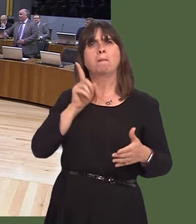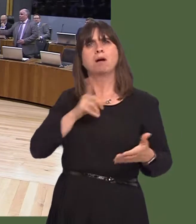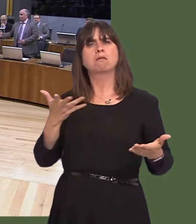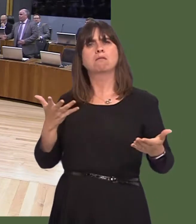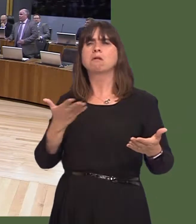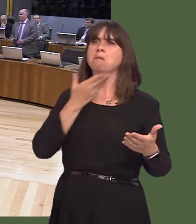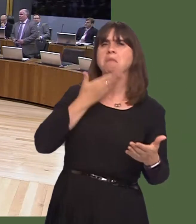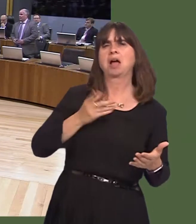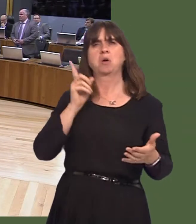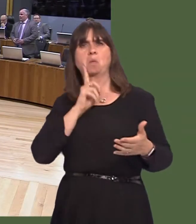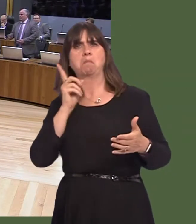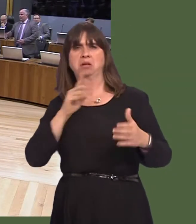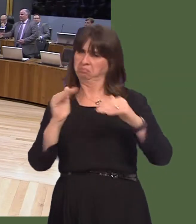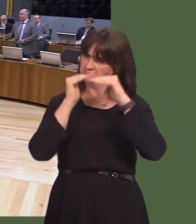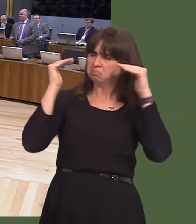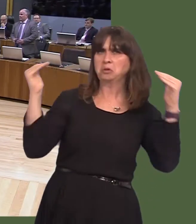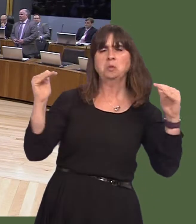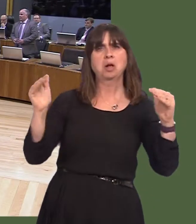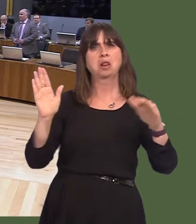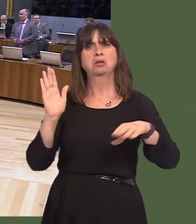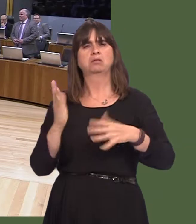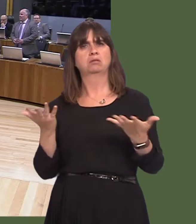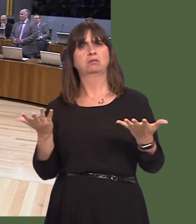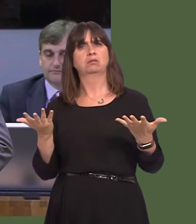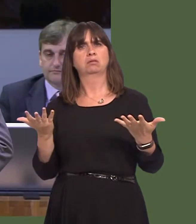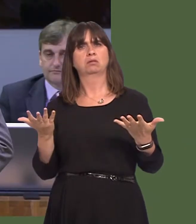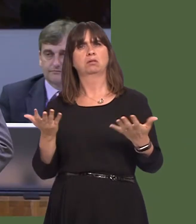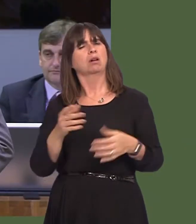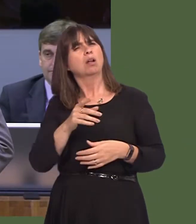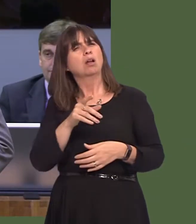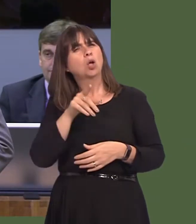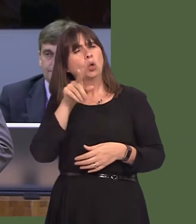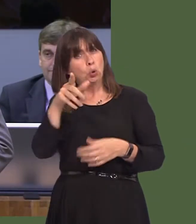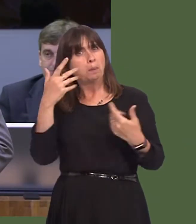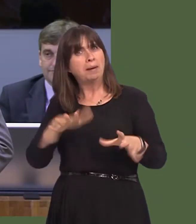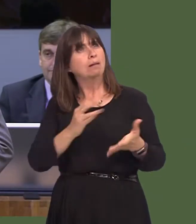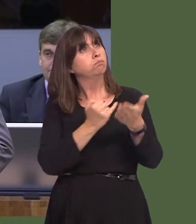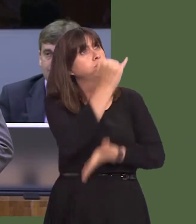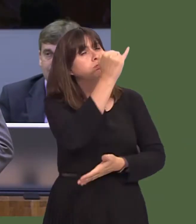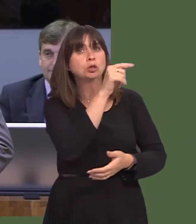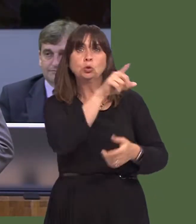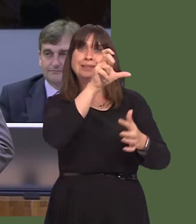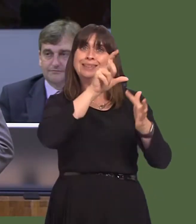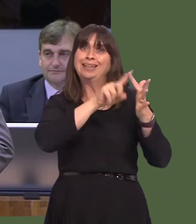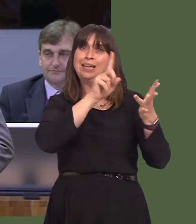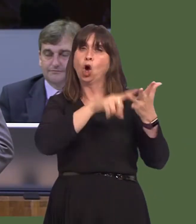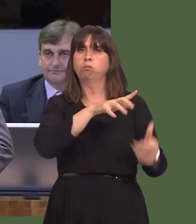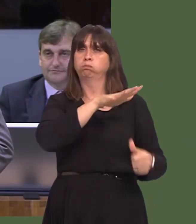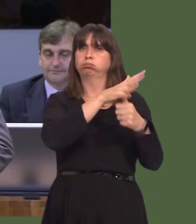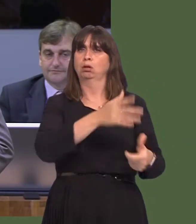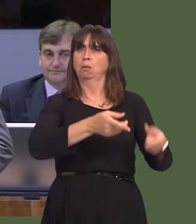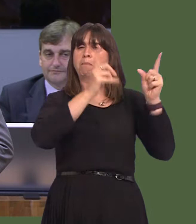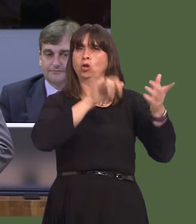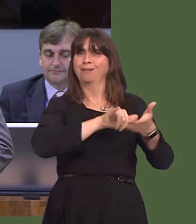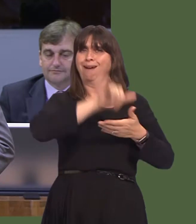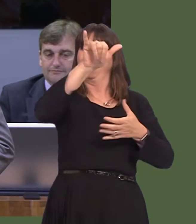pathways to every opportunity in Wales, irrespective of whatever sex you are. What representations did you make to the Chief Executive of Qatari Airlines